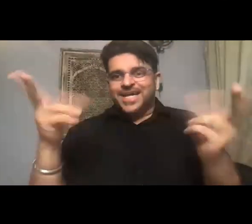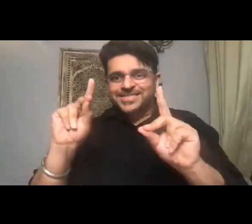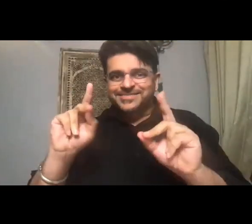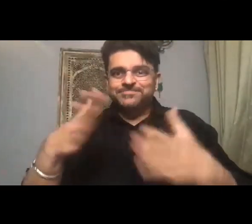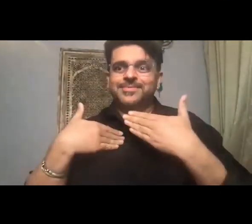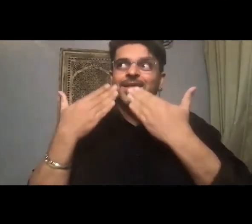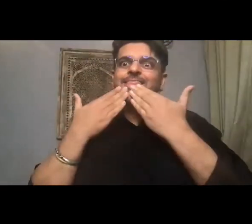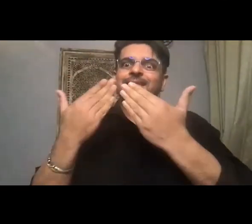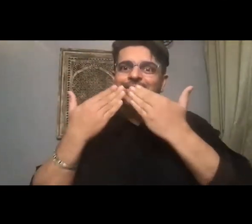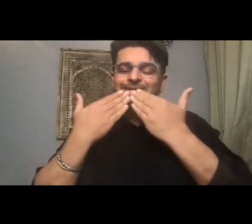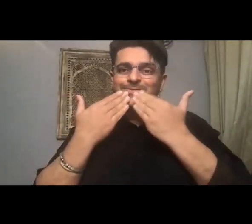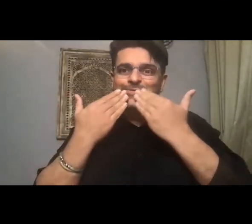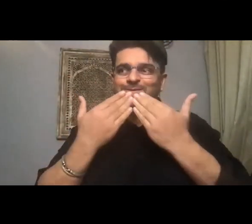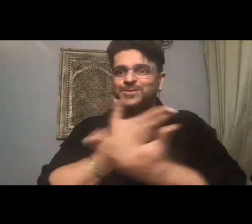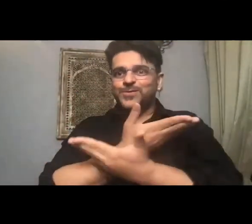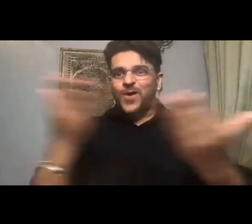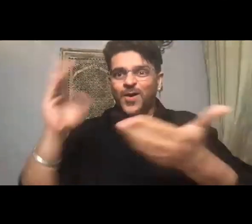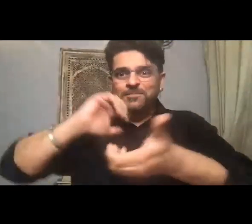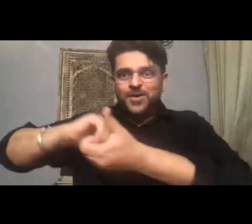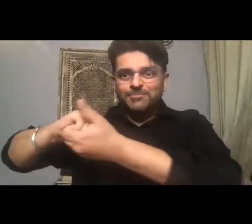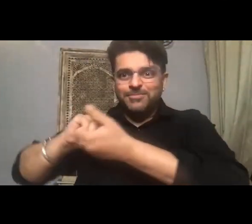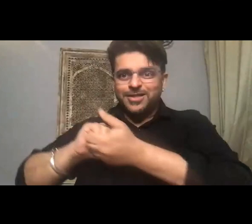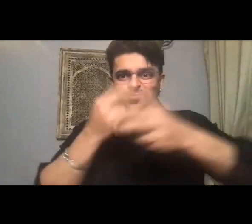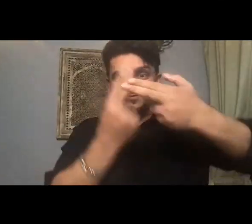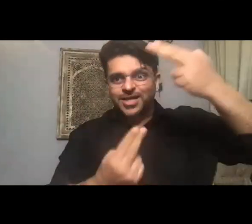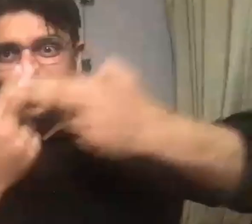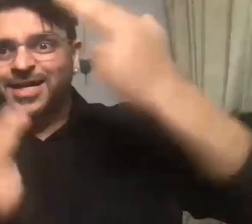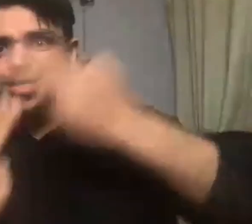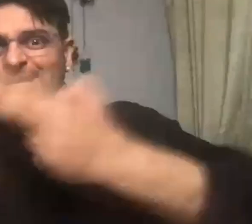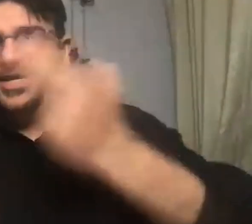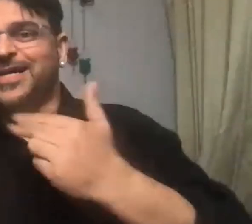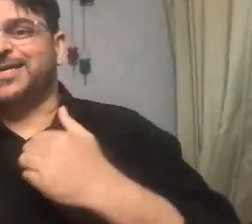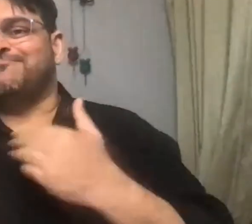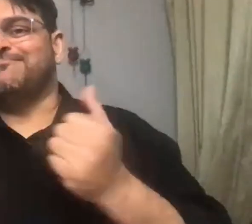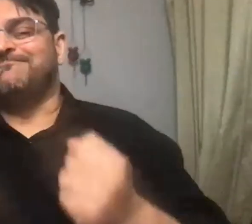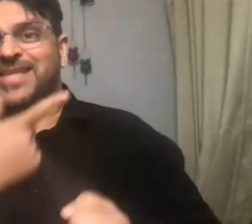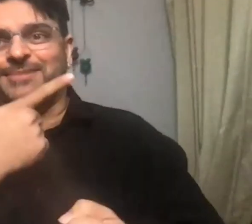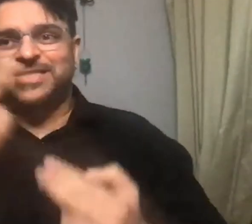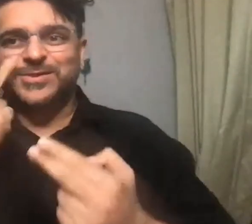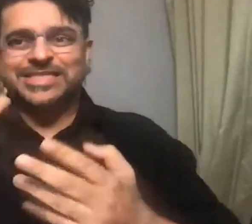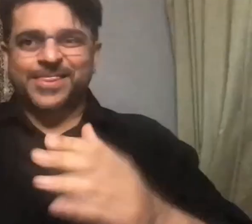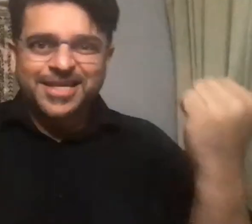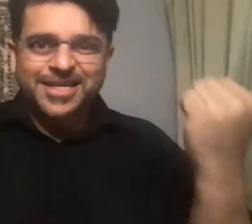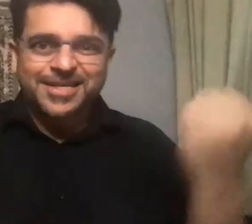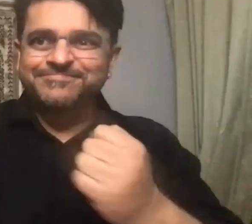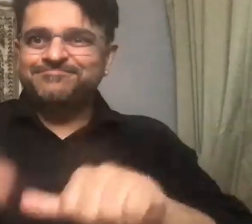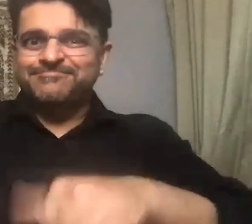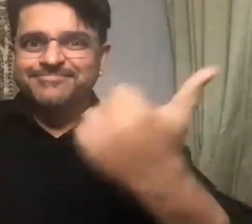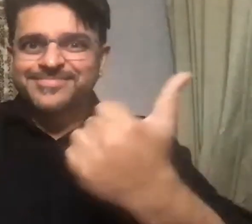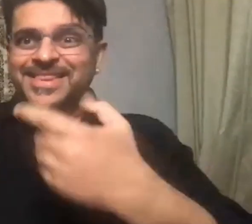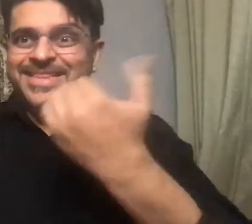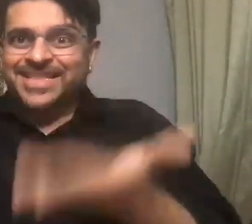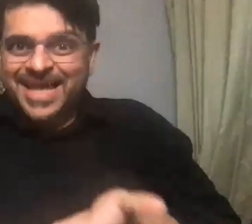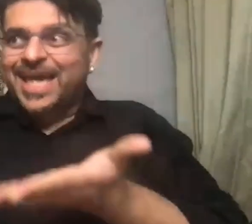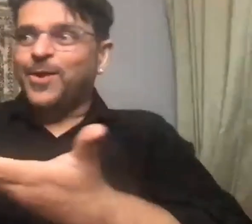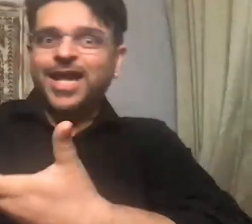Hello, everyone. Hello again. Thank you so much, all of you, all partners, for sharing about yourself. It makes me really happy that